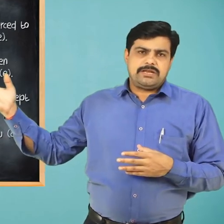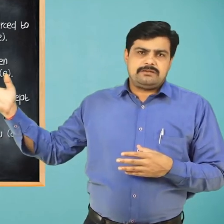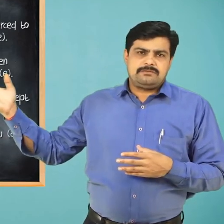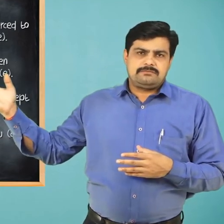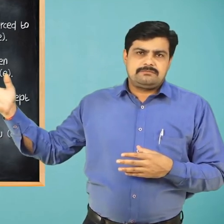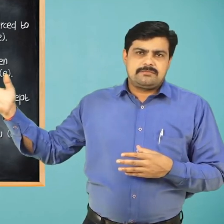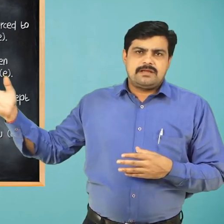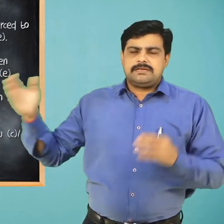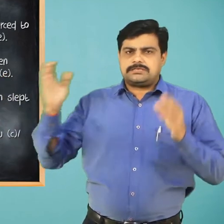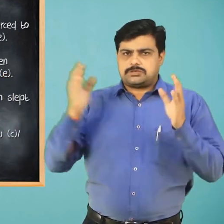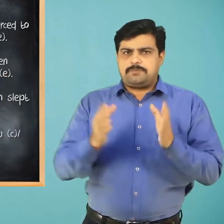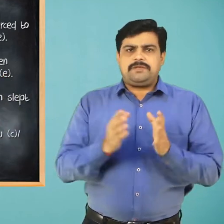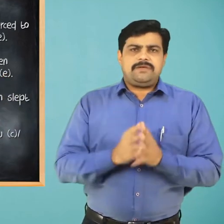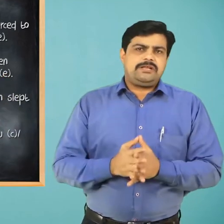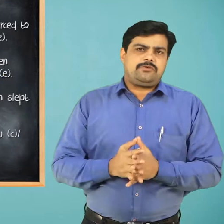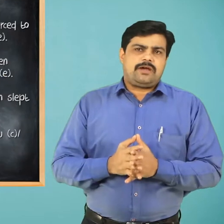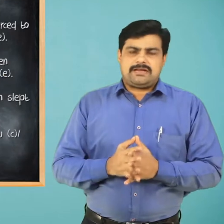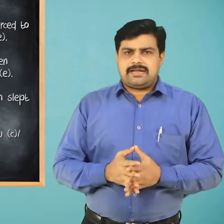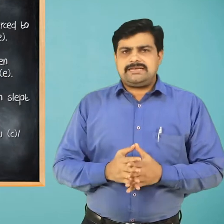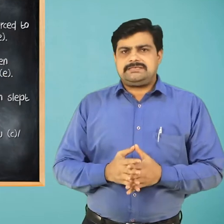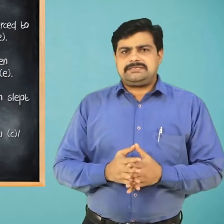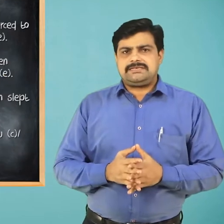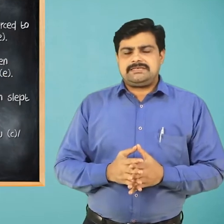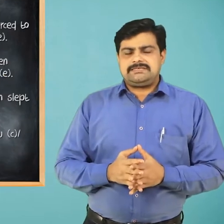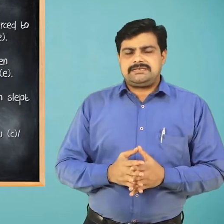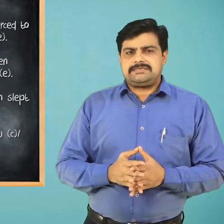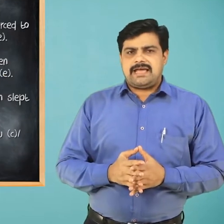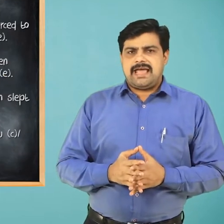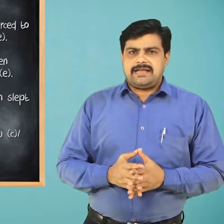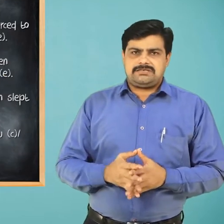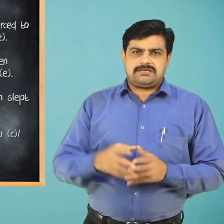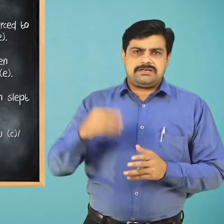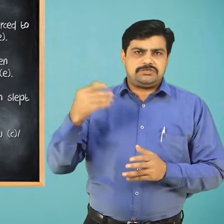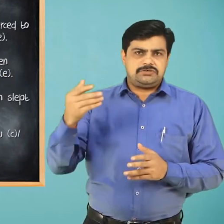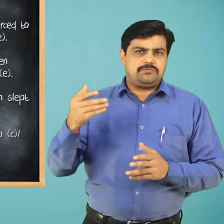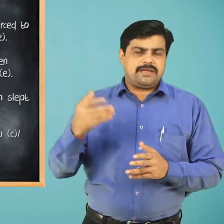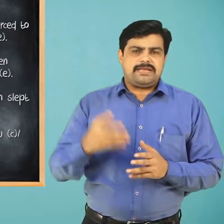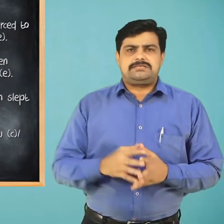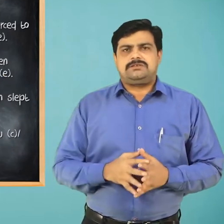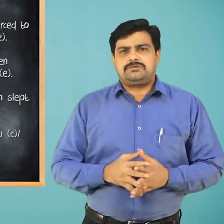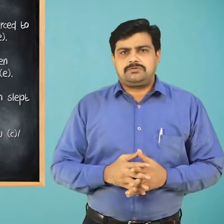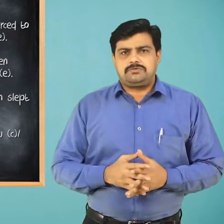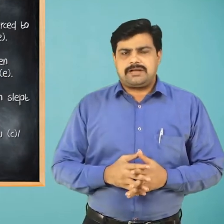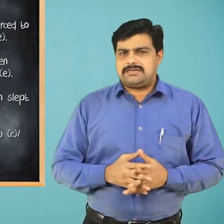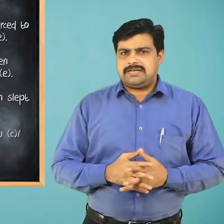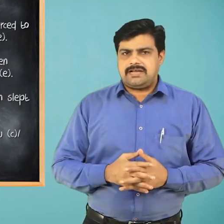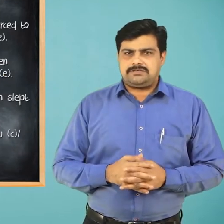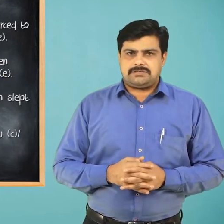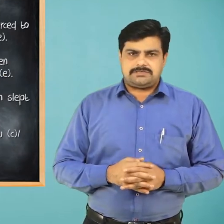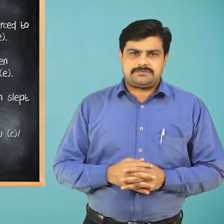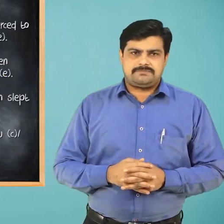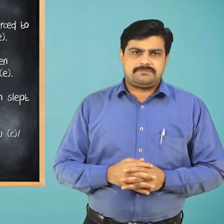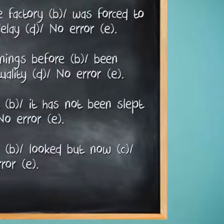screen. Stop the video, analyze the sentences and resume it to get the answers.